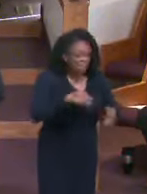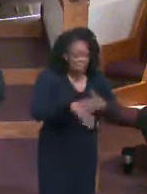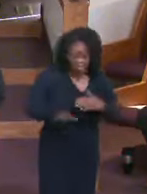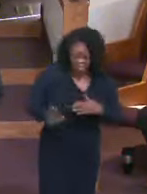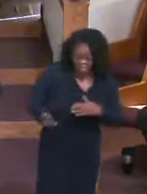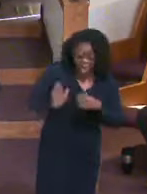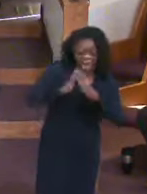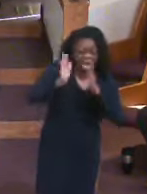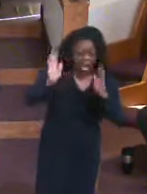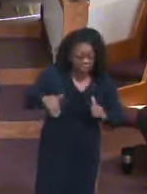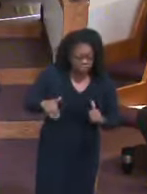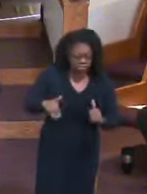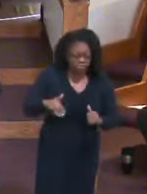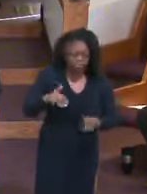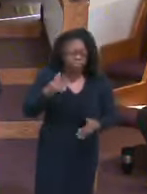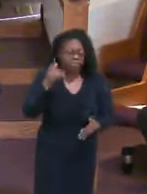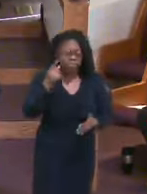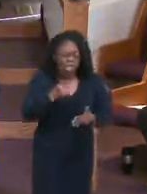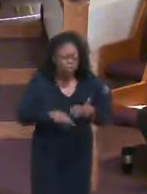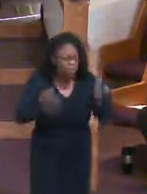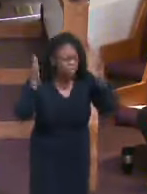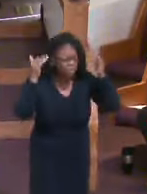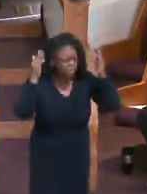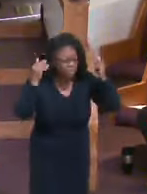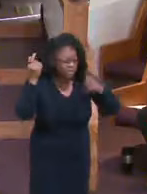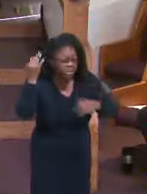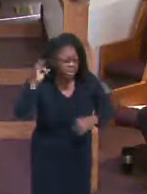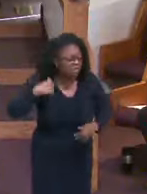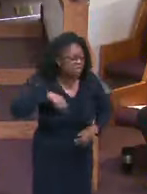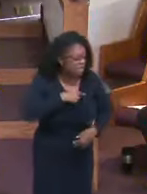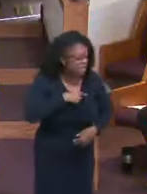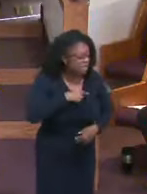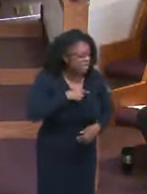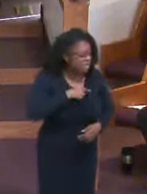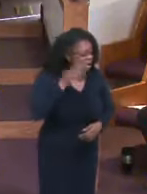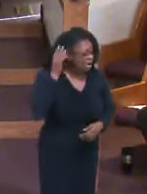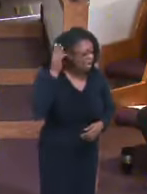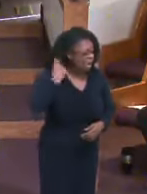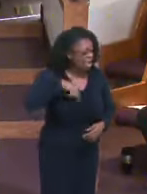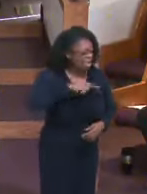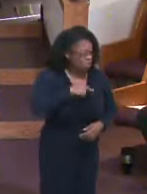house and what was expected of us because we were their